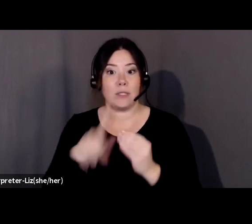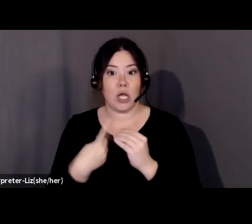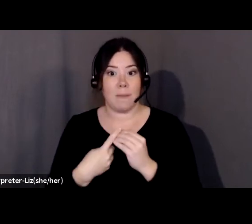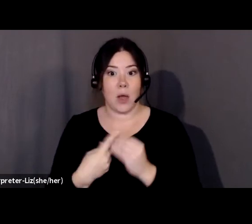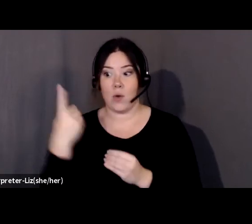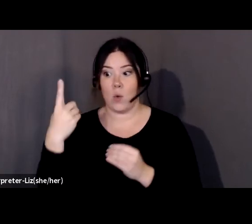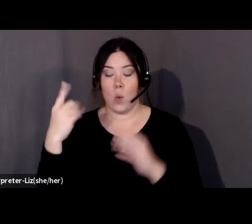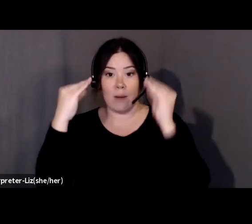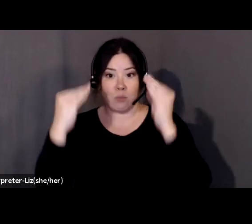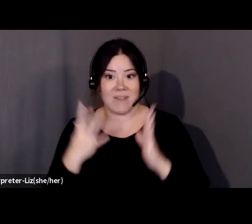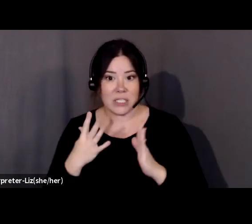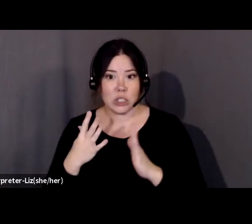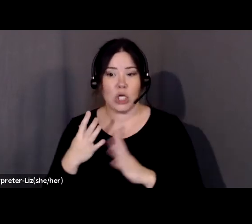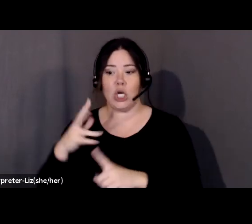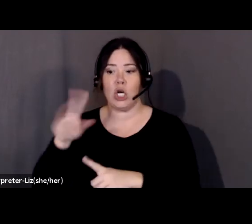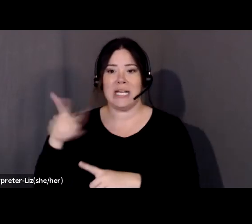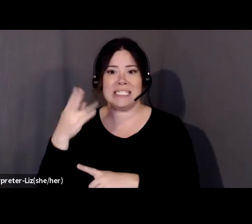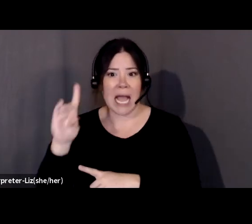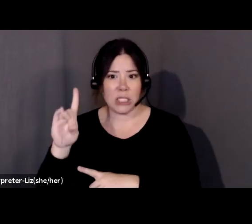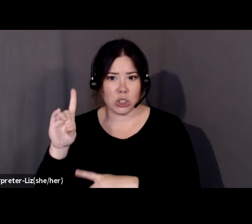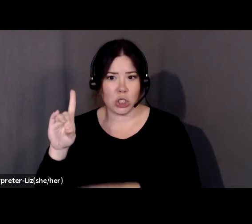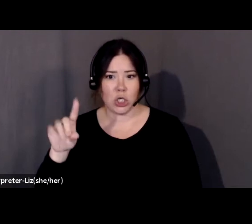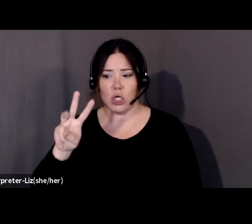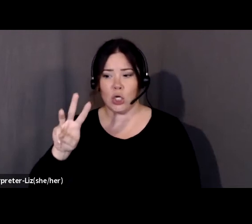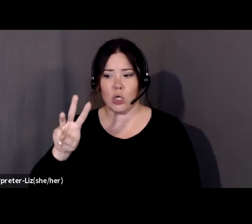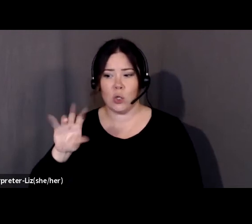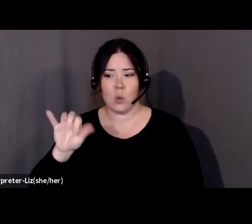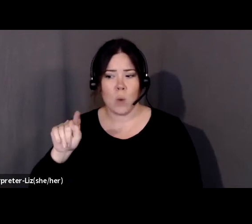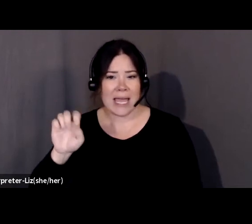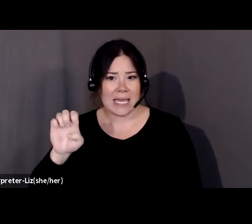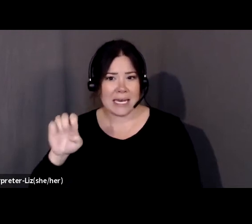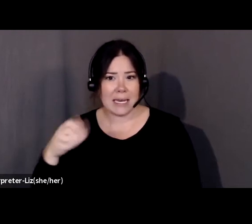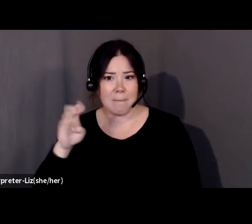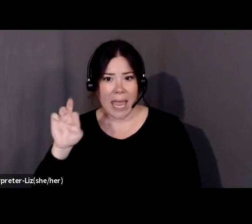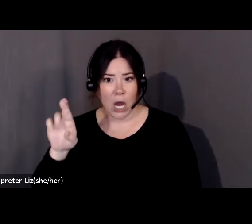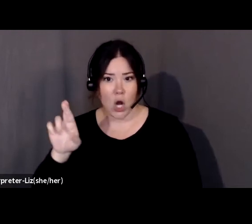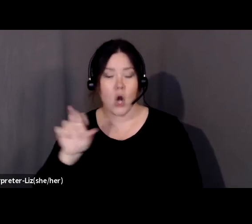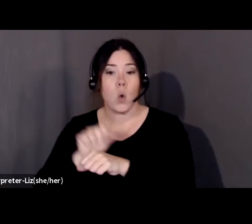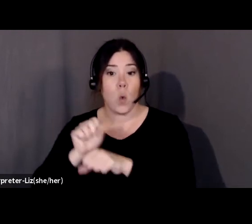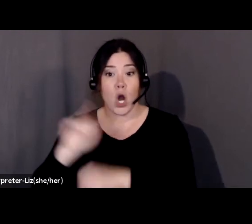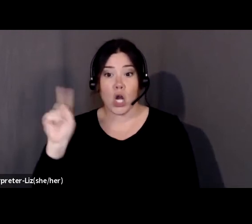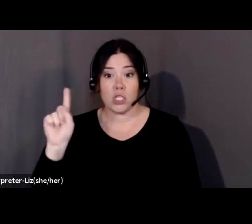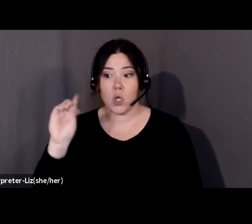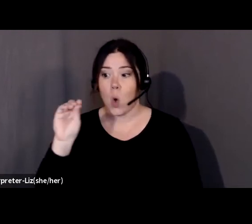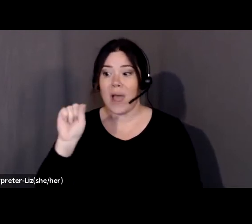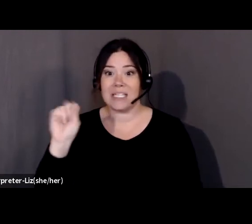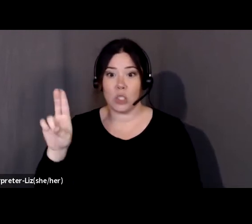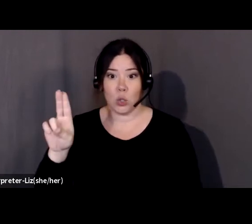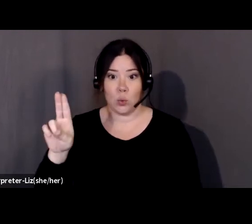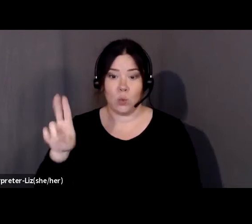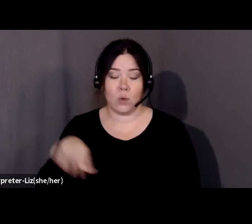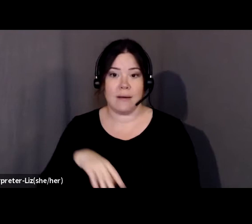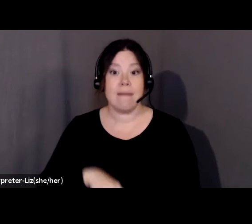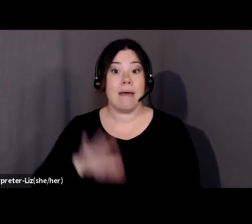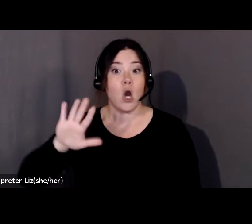professor, Dr. White Bear, who works at OSU, and her experience as